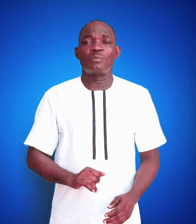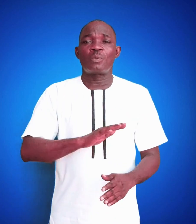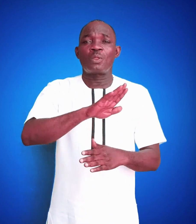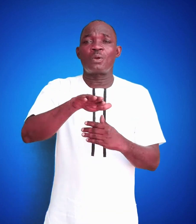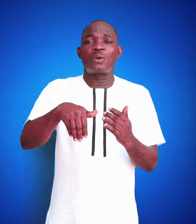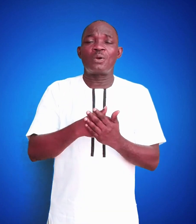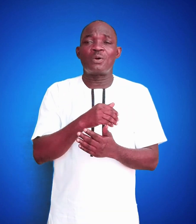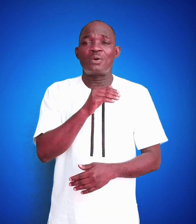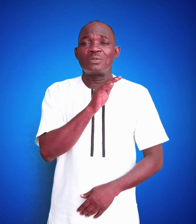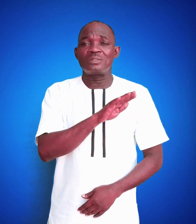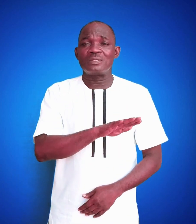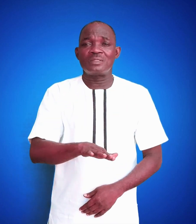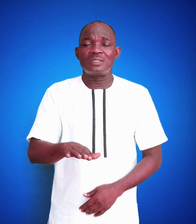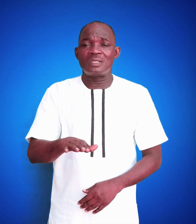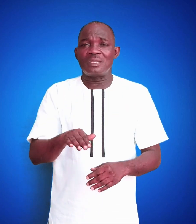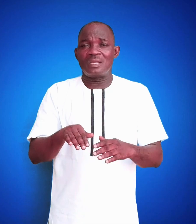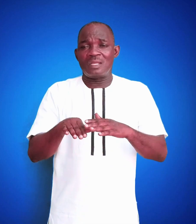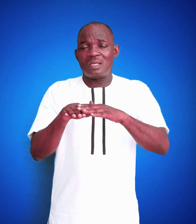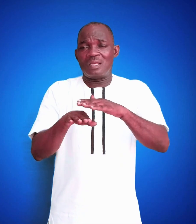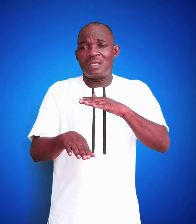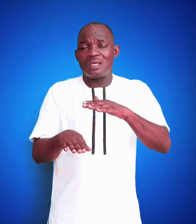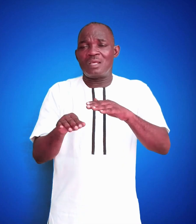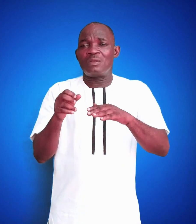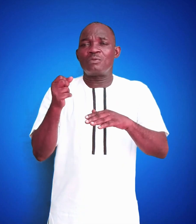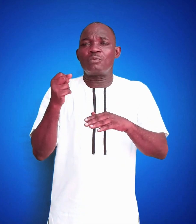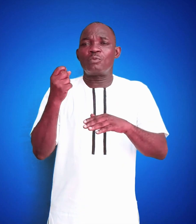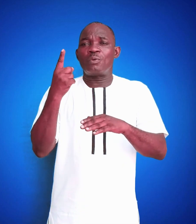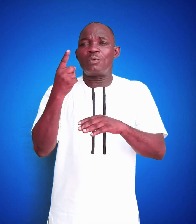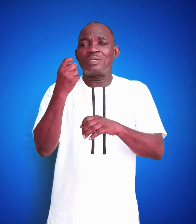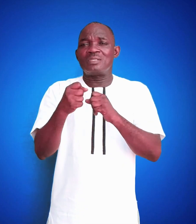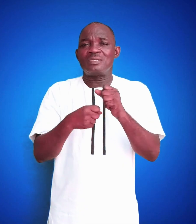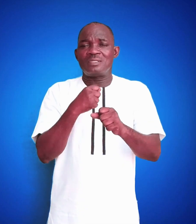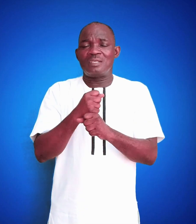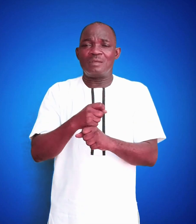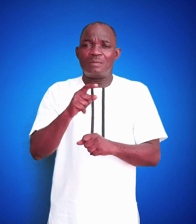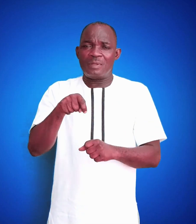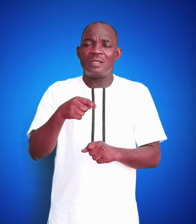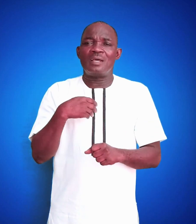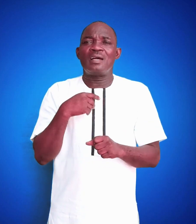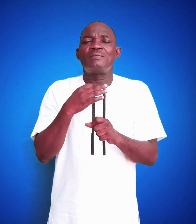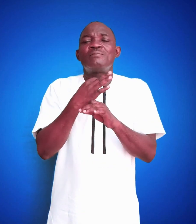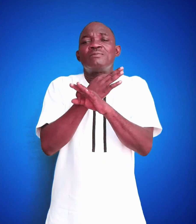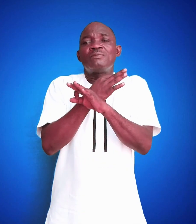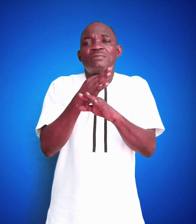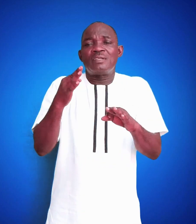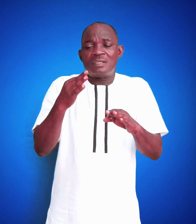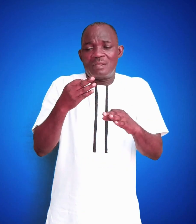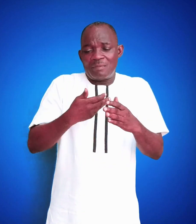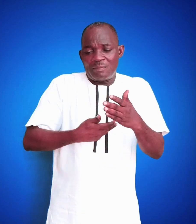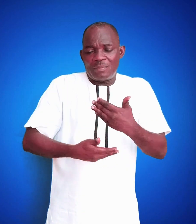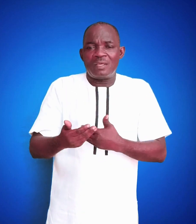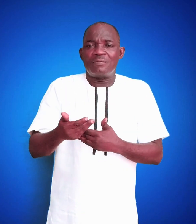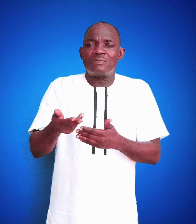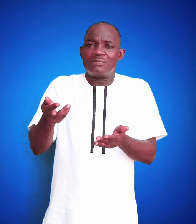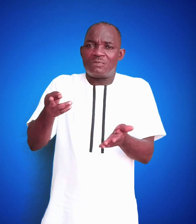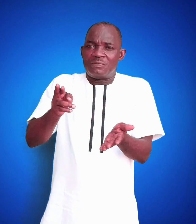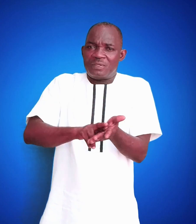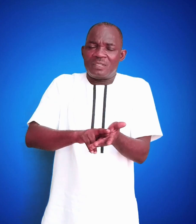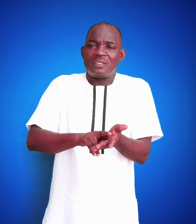All children under 12 months should have free birth